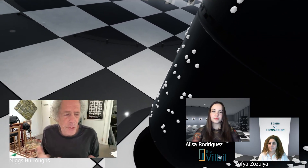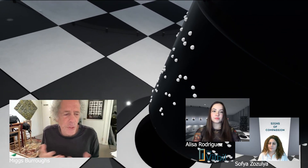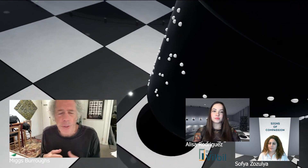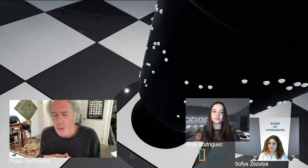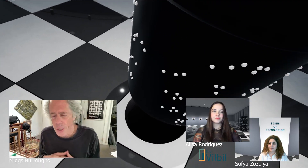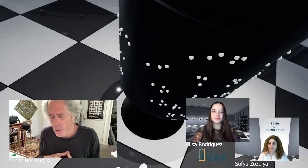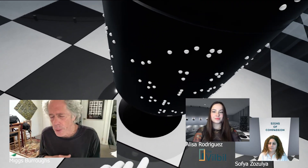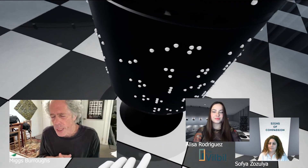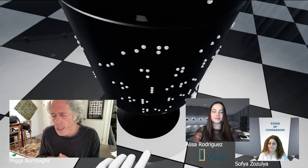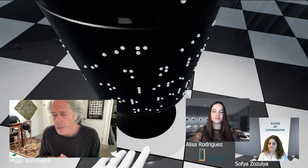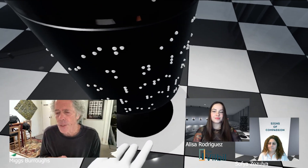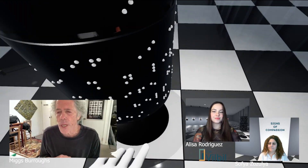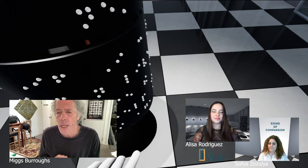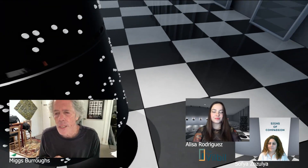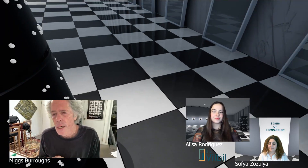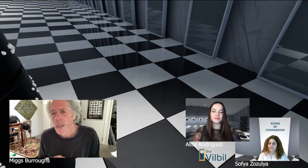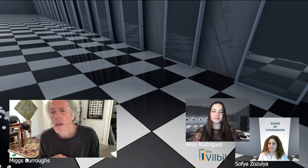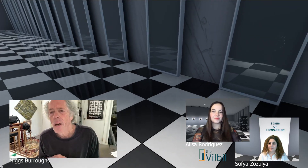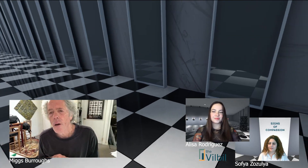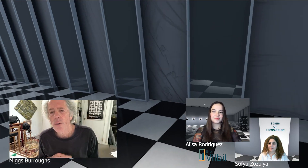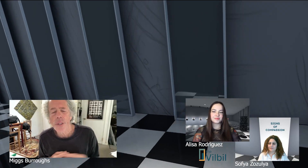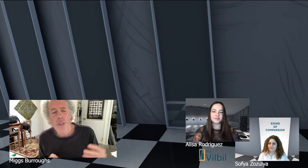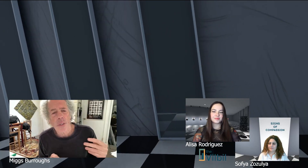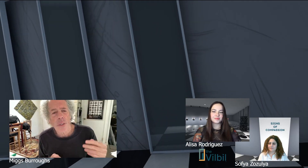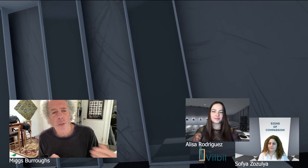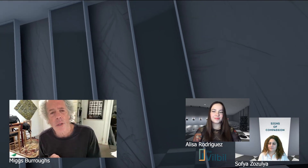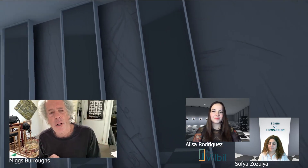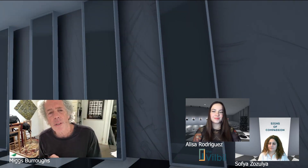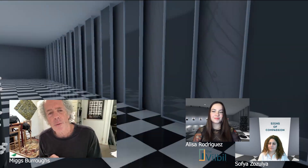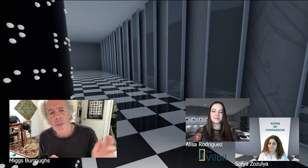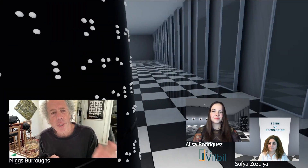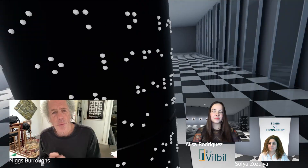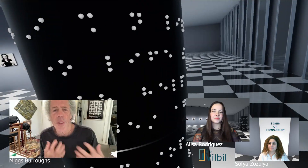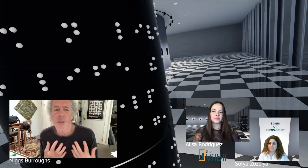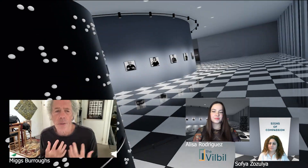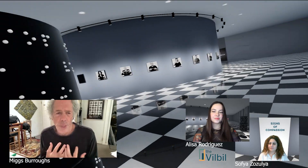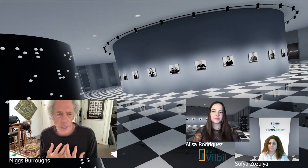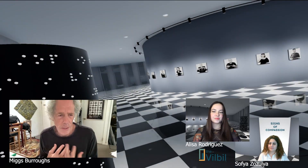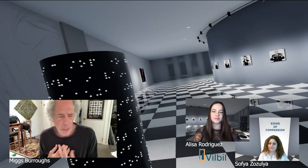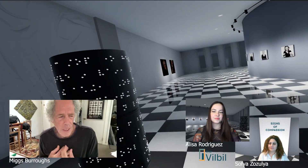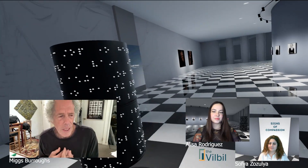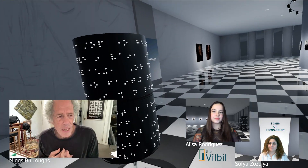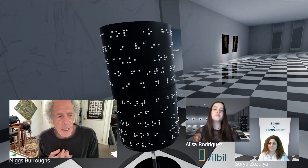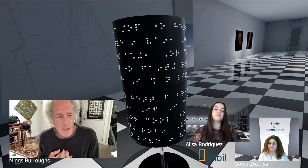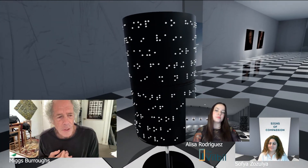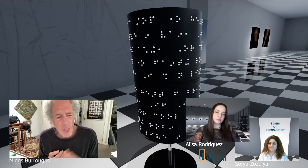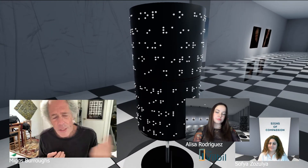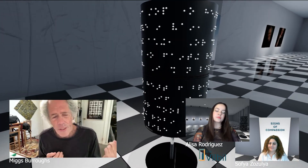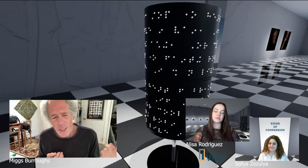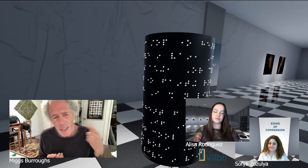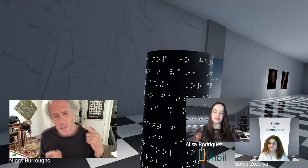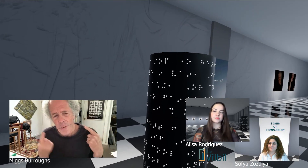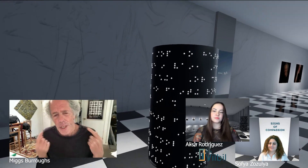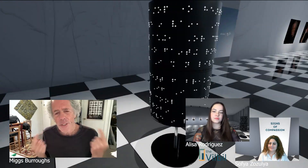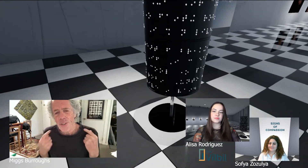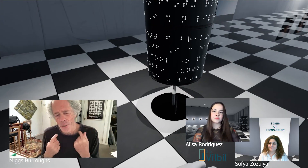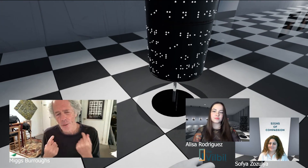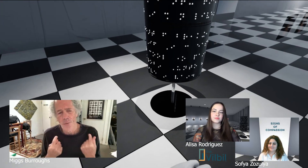visitors to a gallery say, oh, this art really speaks to me. So that phrase stuck with